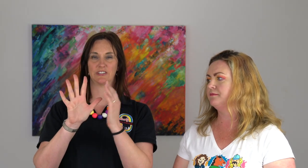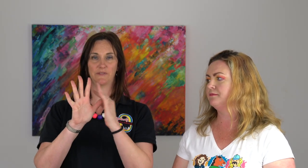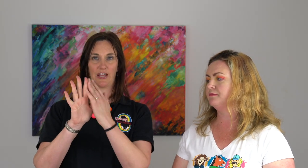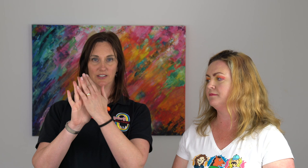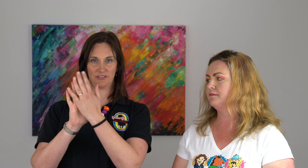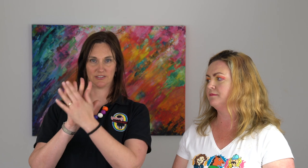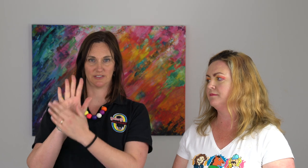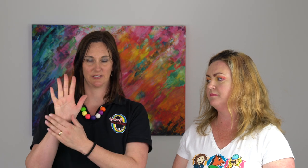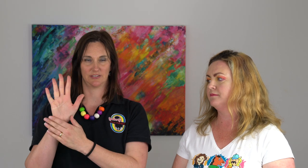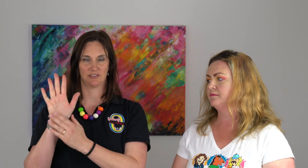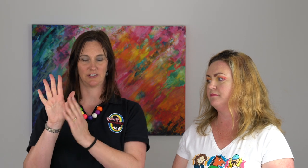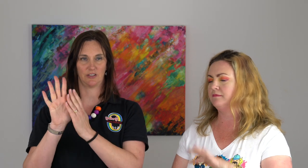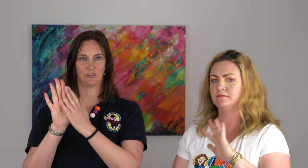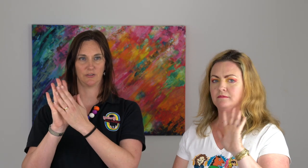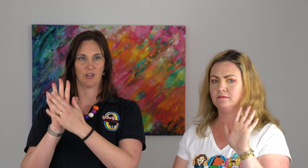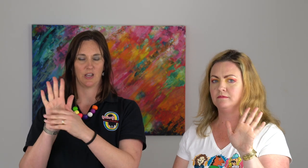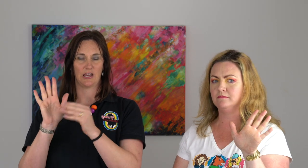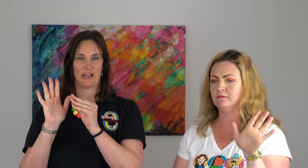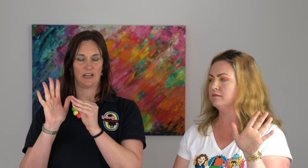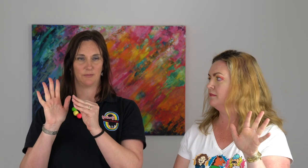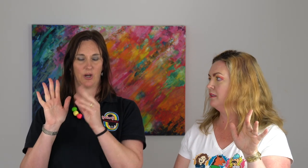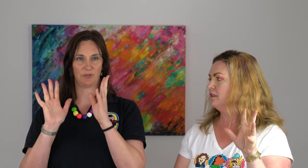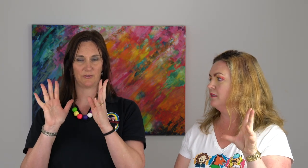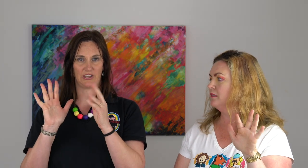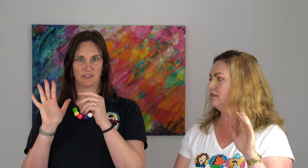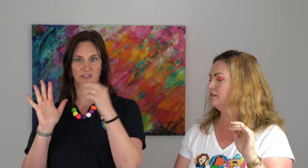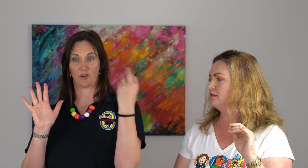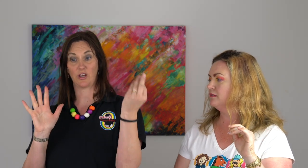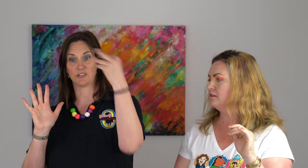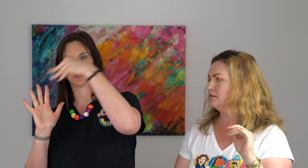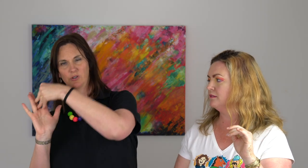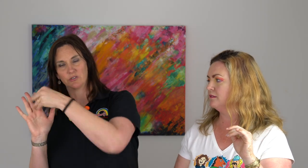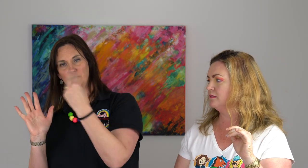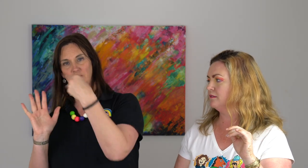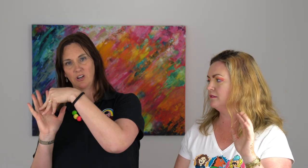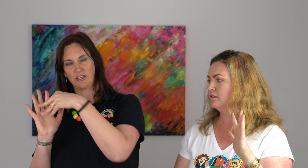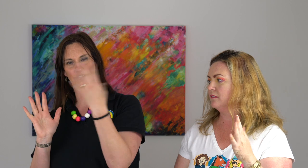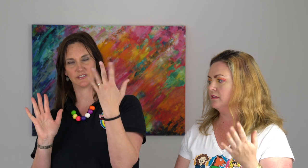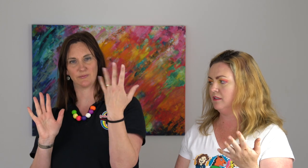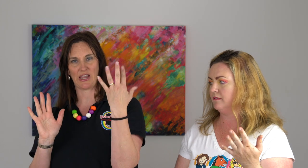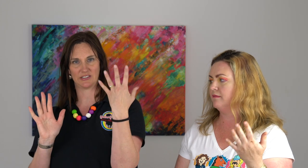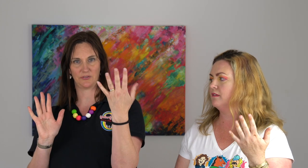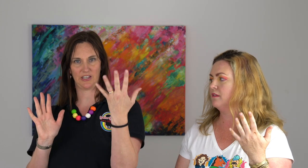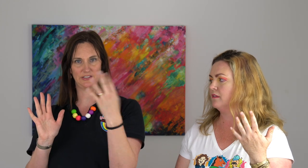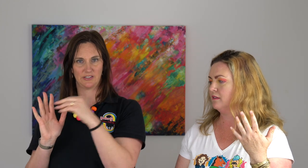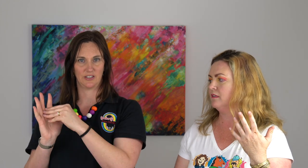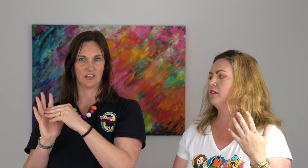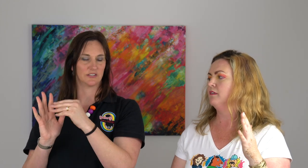the vowels. So I'm left-handed, so I do it onto my right because this is my active hand. So